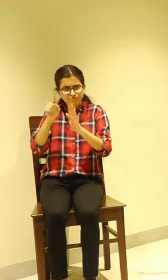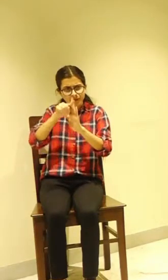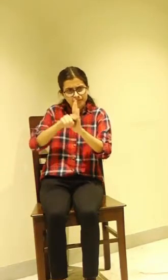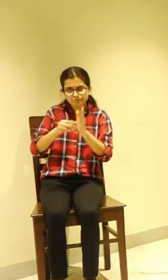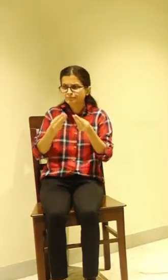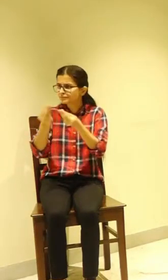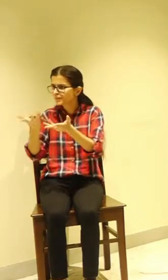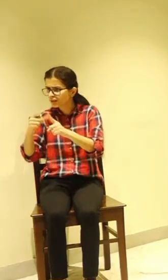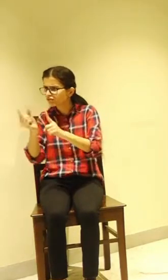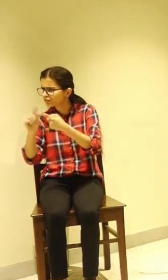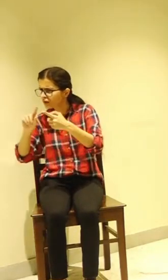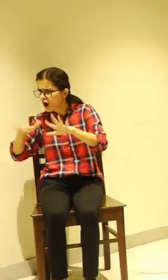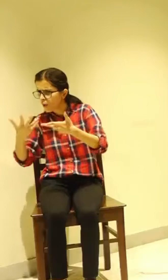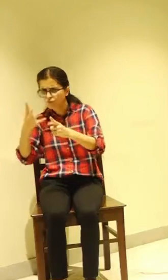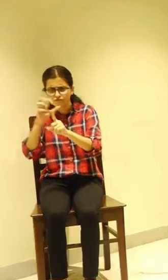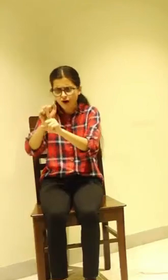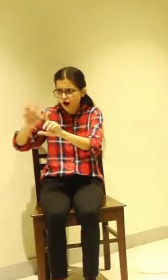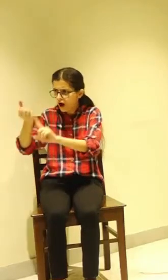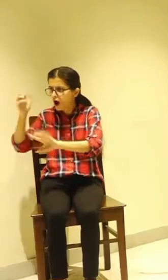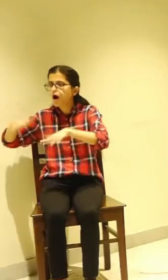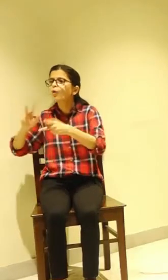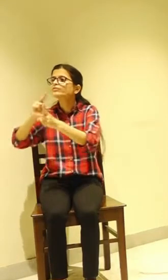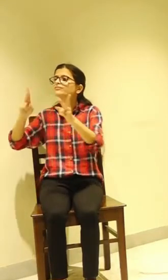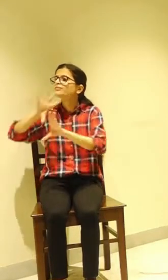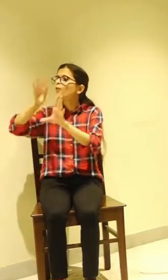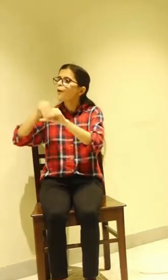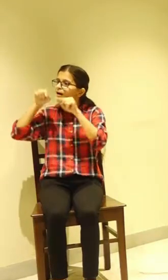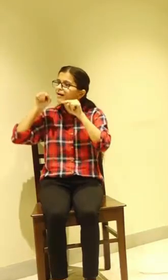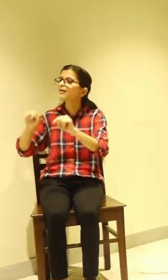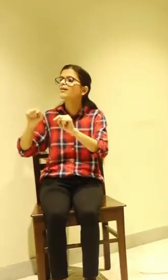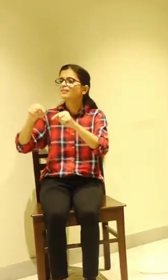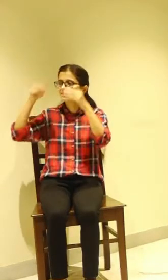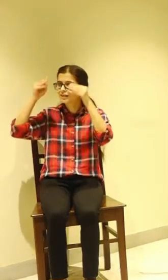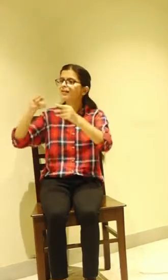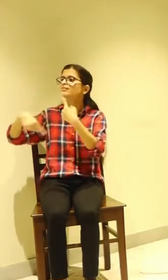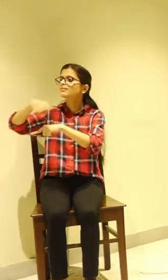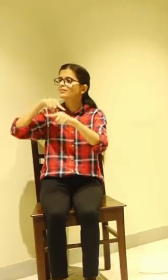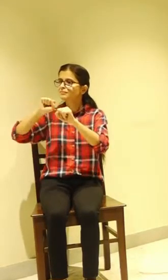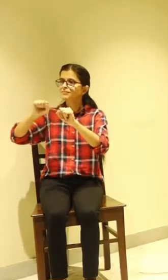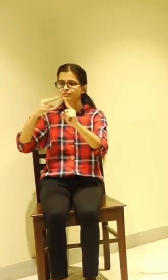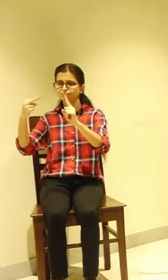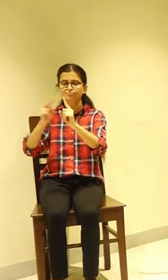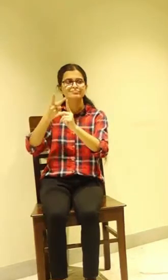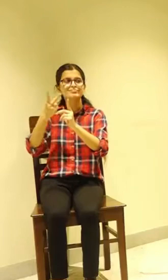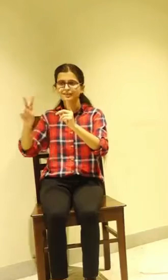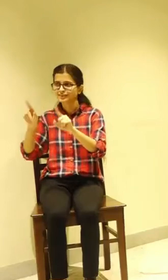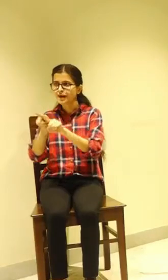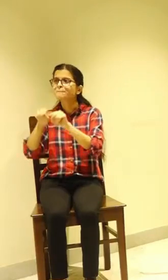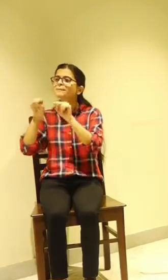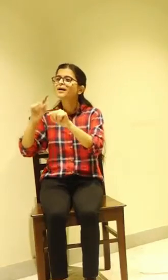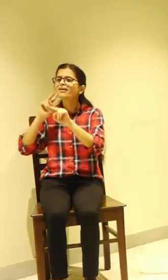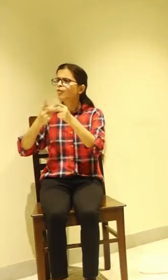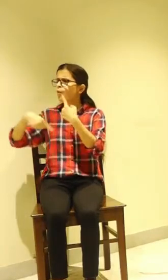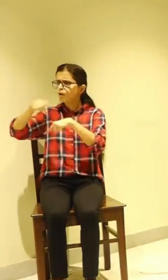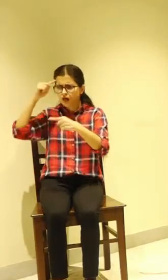out what is due, how to find out what is appropriate? These are the kinds of concerns that come from the other end of the spectrum. Even if we can all